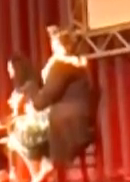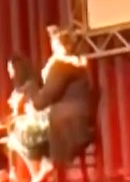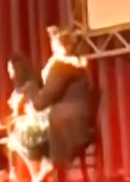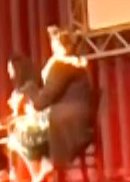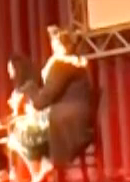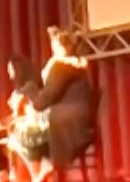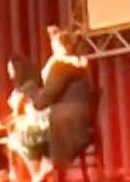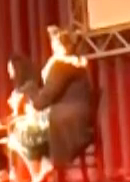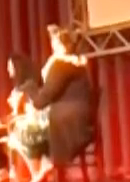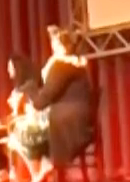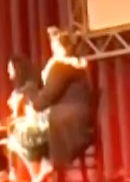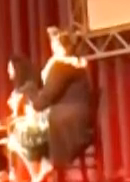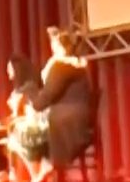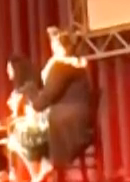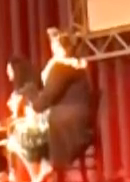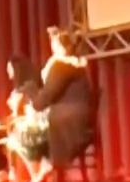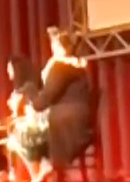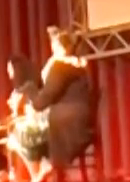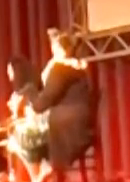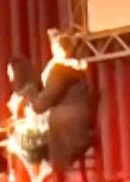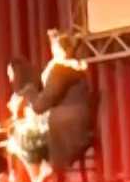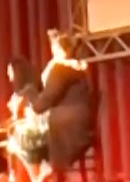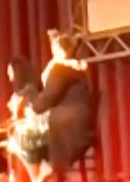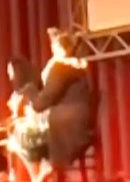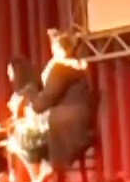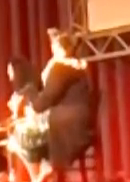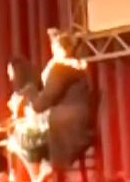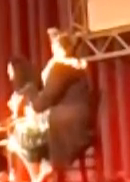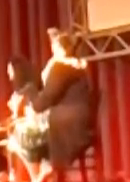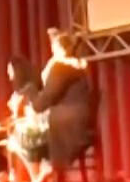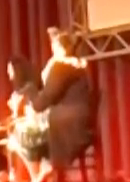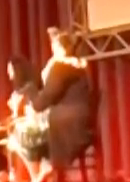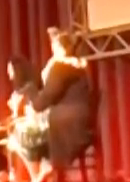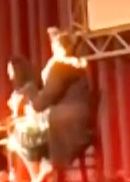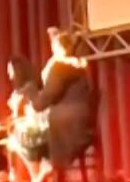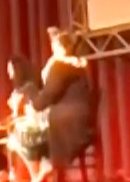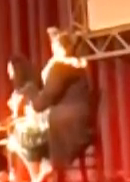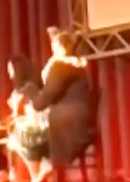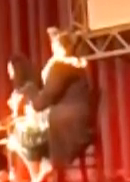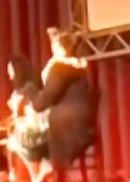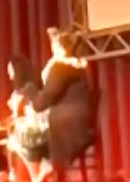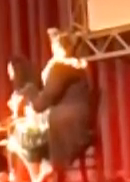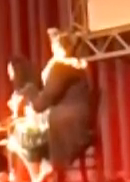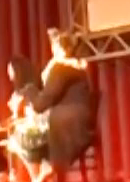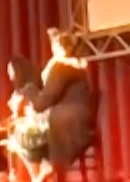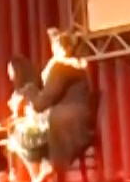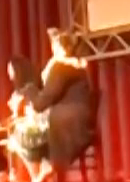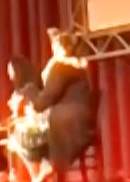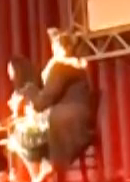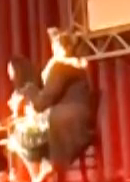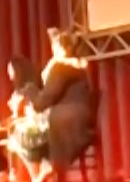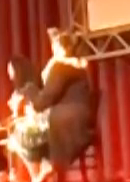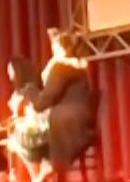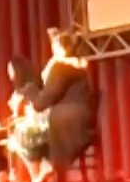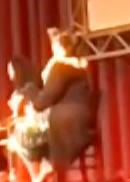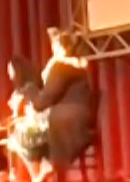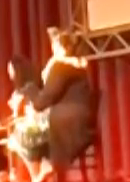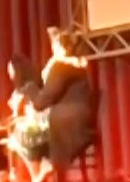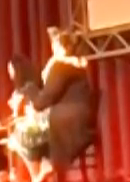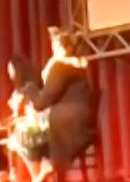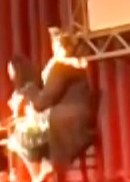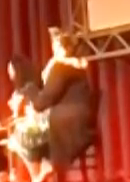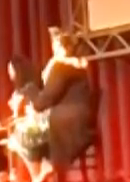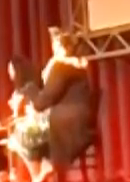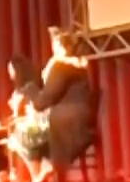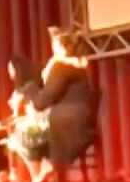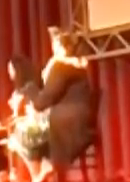opportunity. So one of the other communities that we're working hard with at the moment is the African communities in Ontario and South America